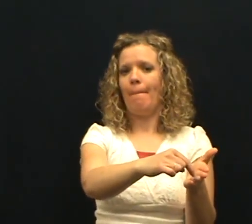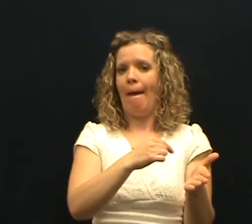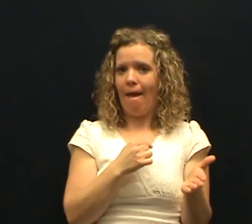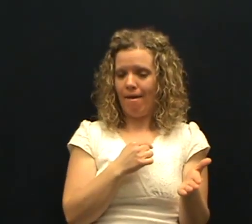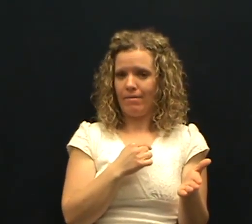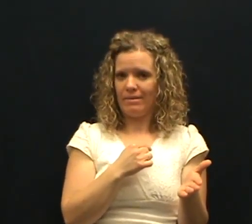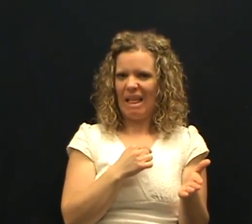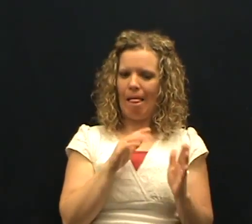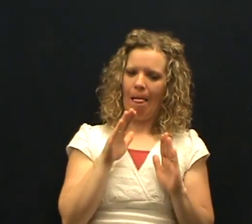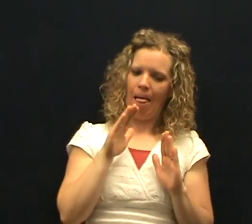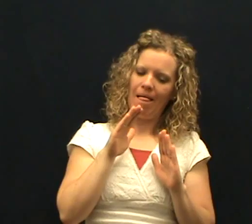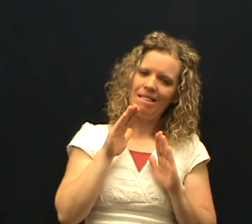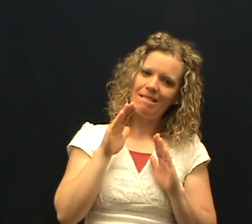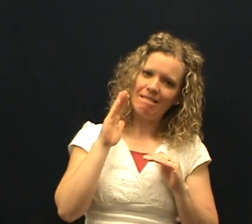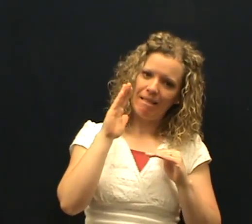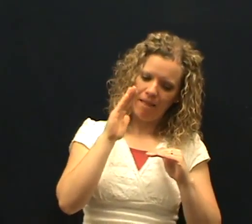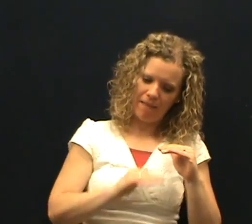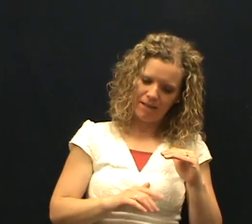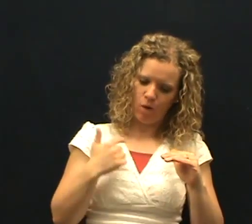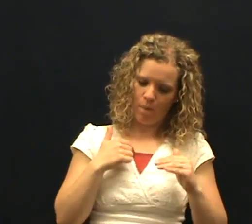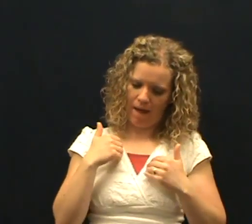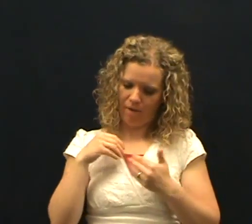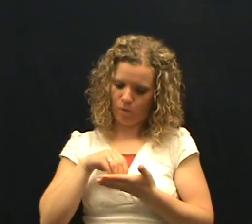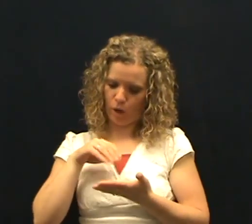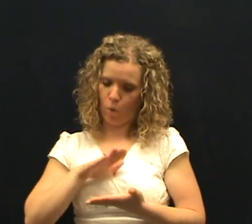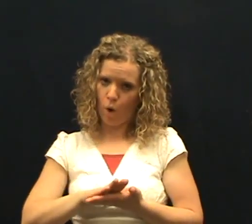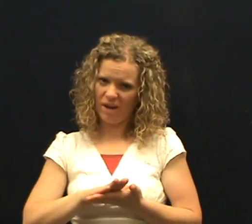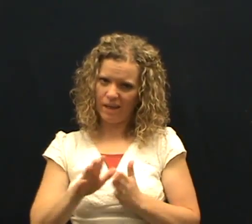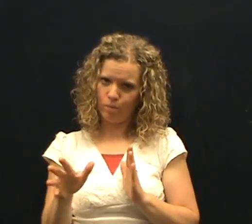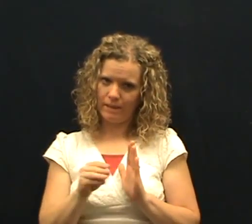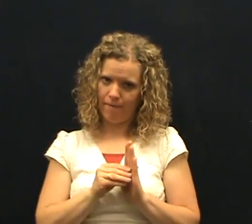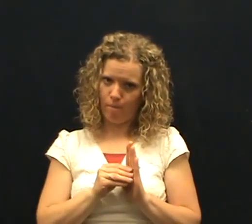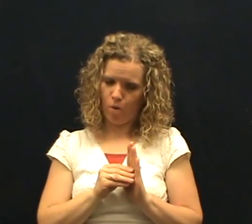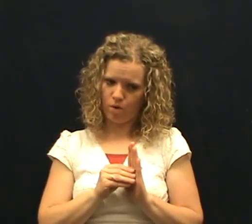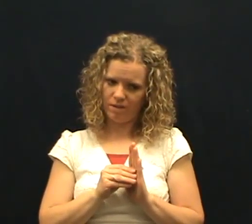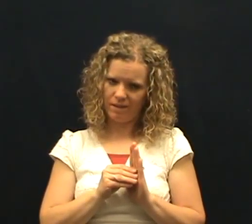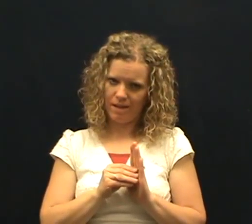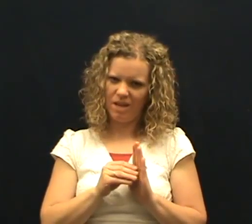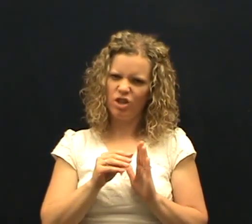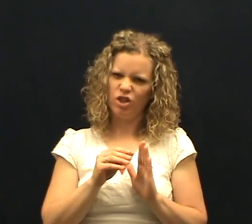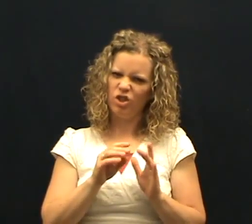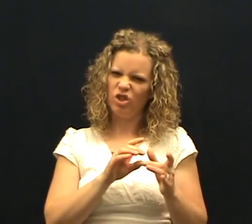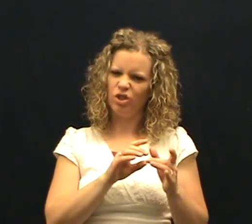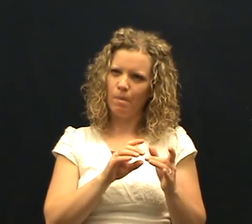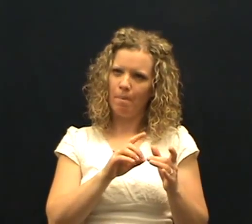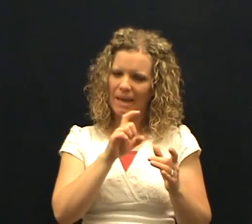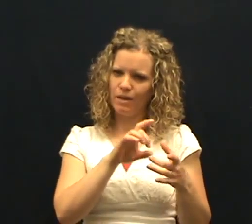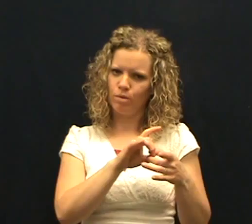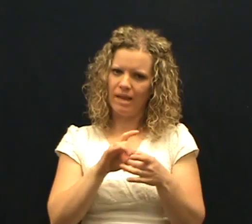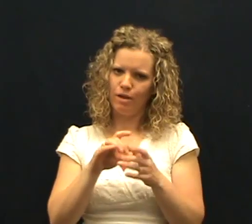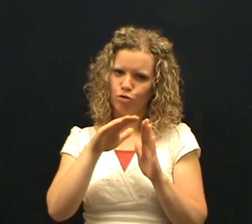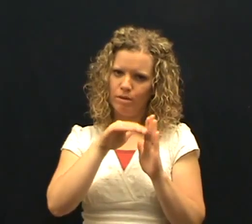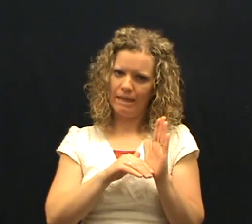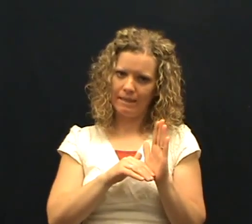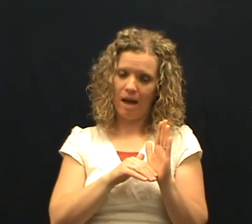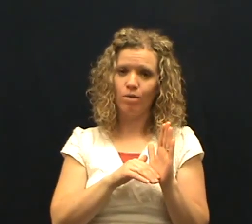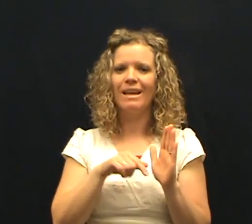receivables because they're going to take the discount. So in this case, the sale was for $1,000, the discount